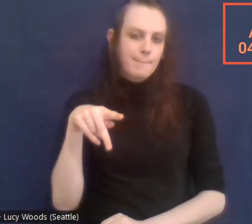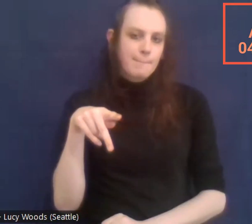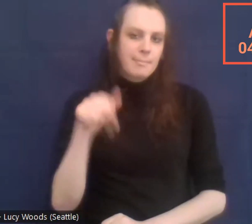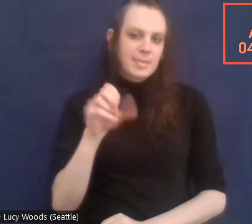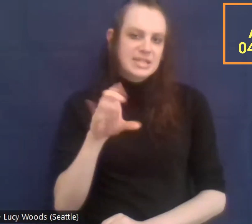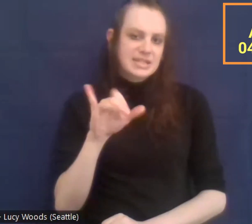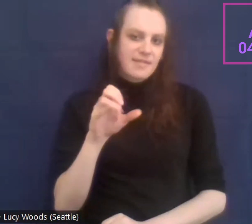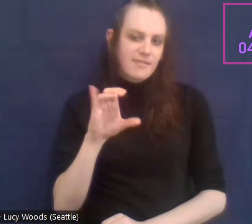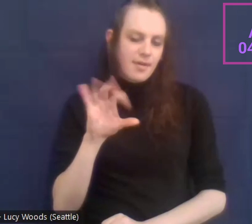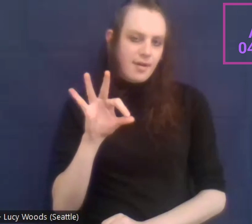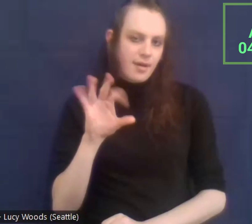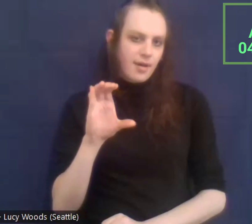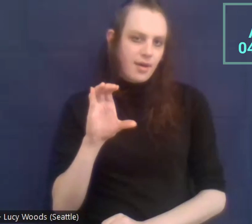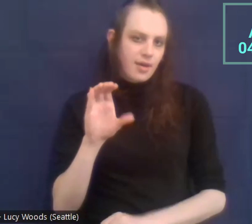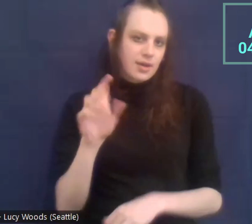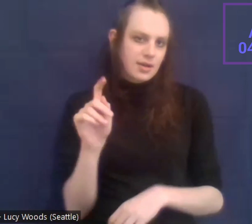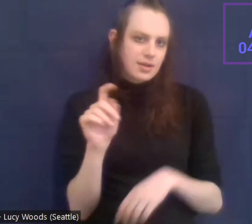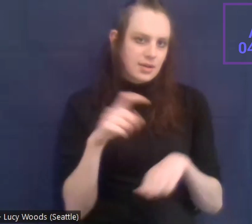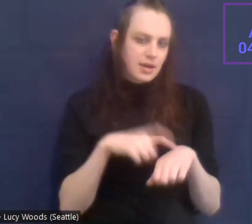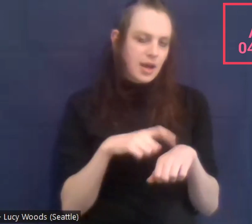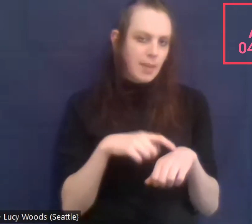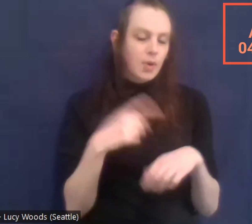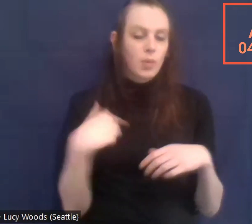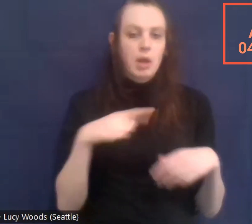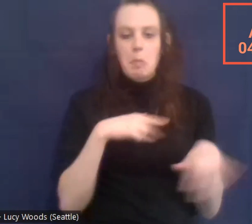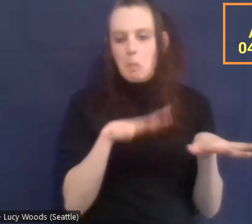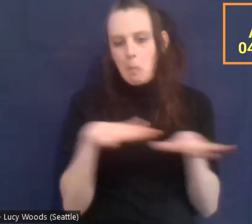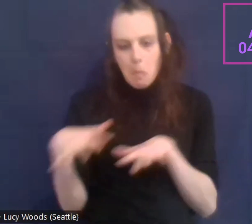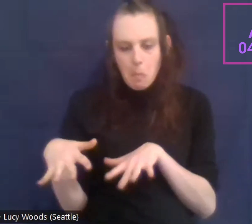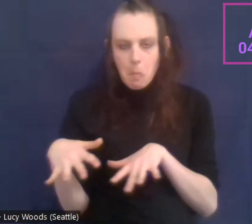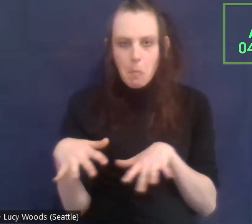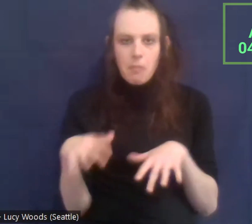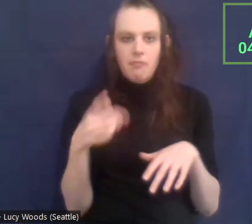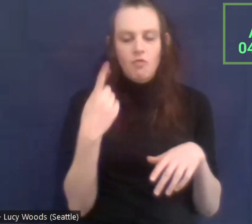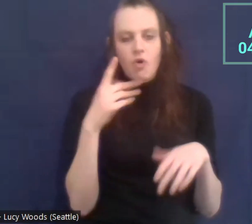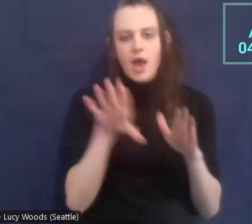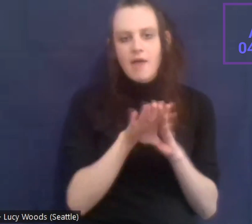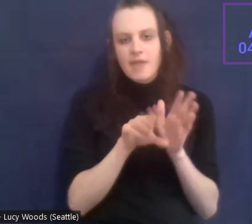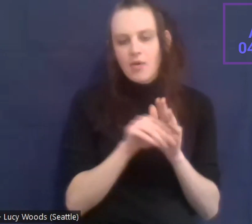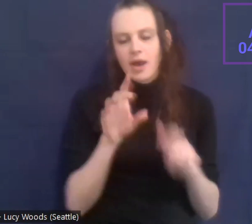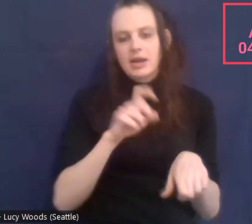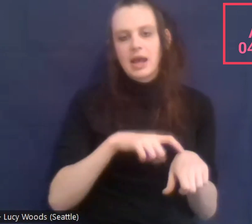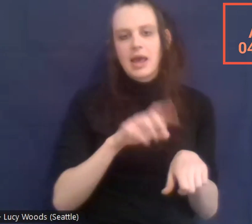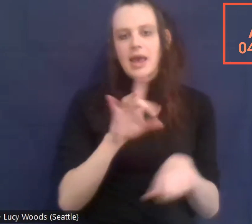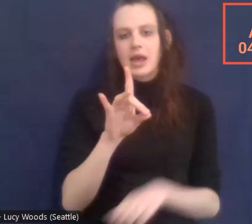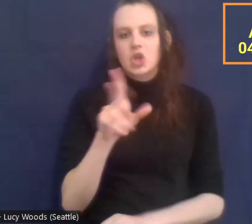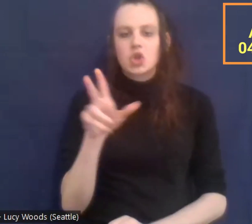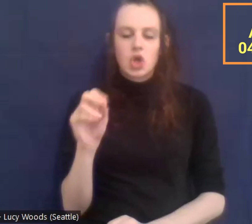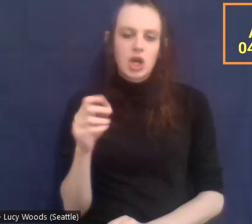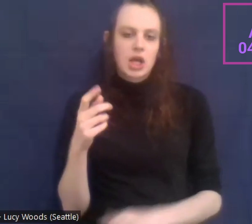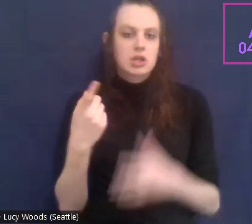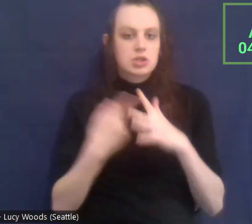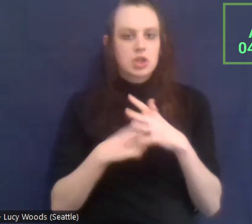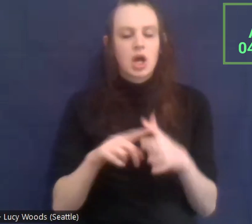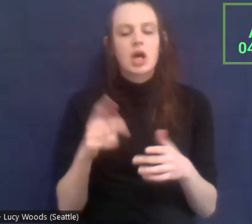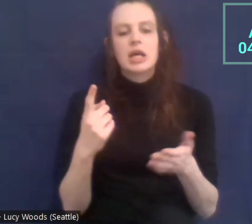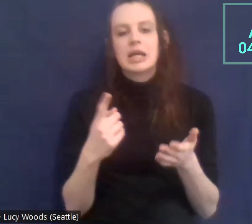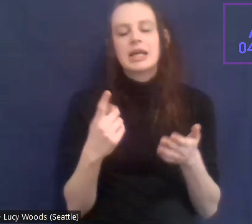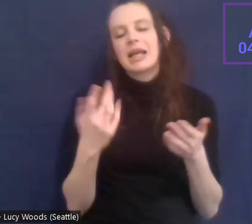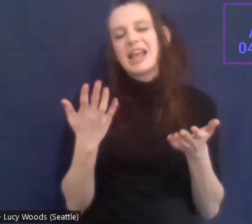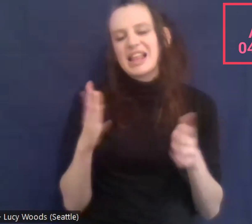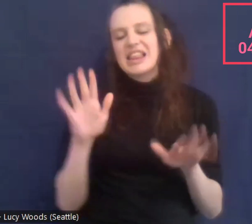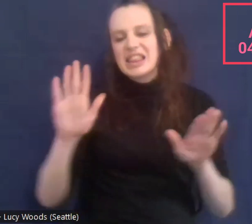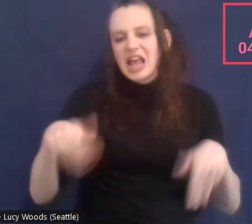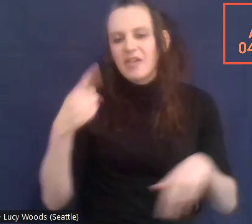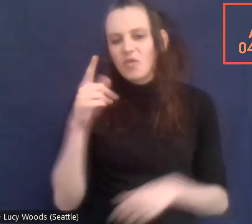half an hour before the meeting. At 8:30, we kick it off. So it's kind of late for the East Coast, but sometimes we get some speakers from out there. We've